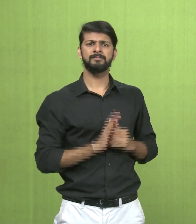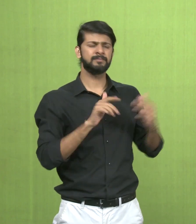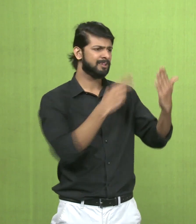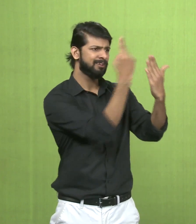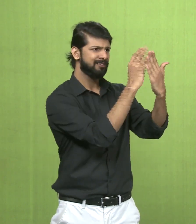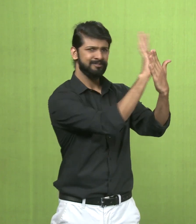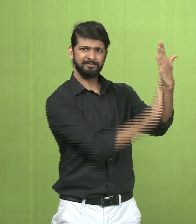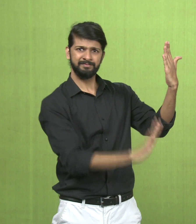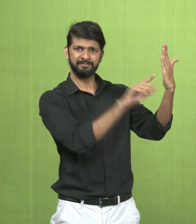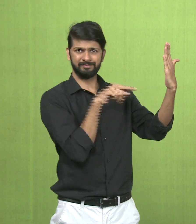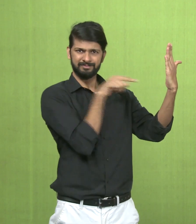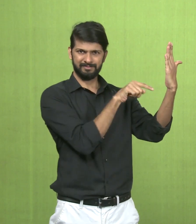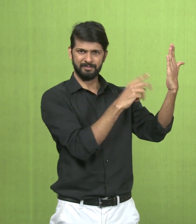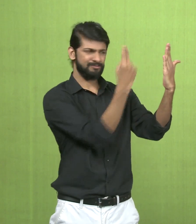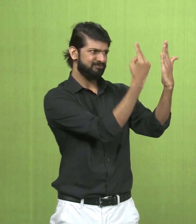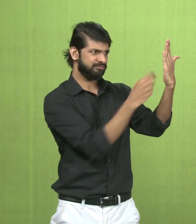Question number 6.